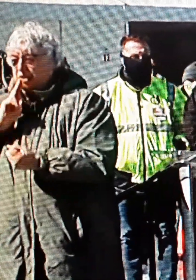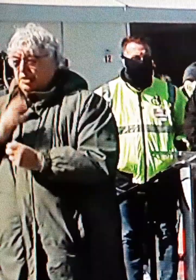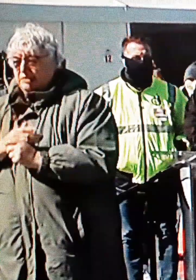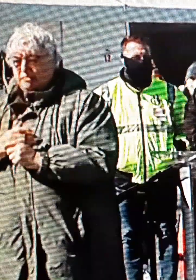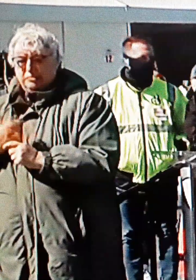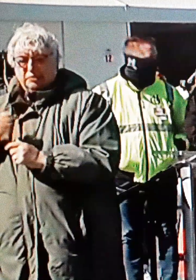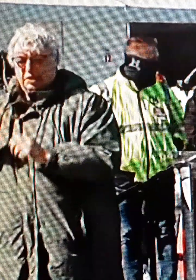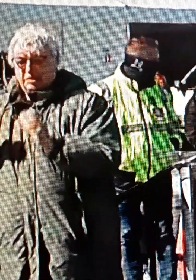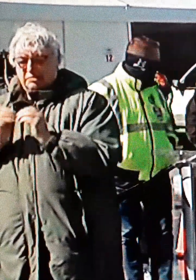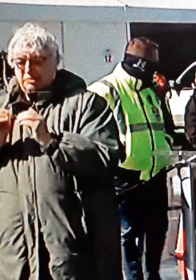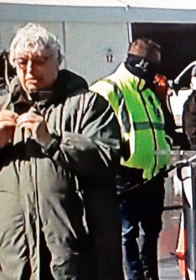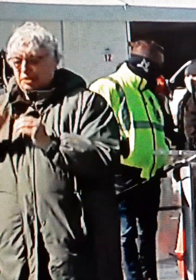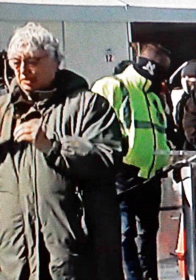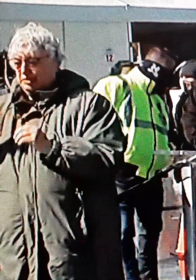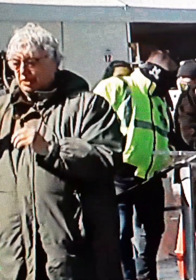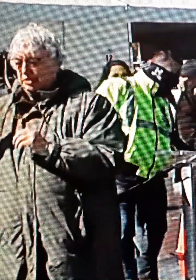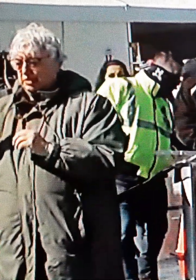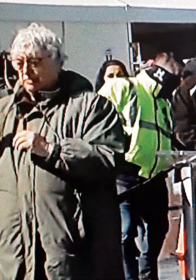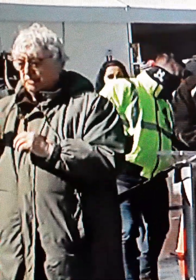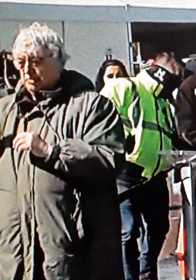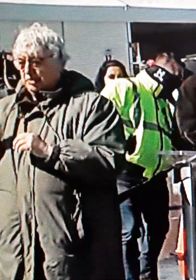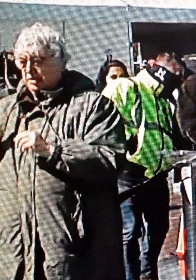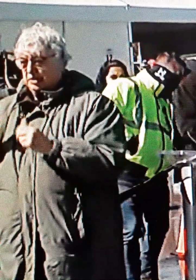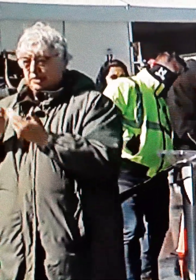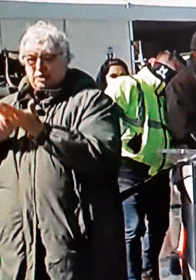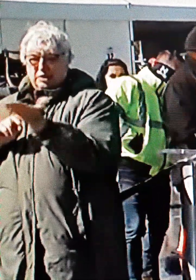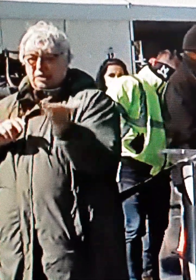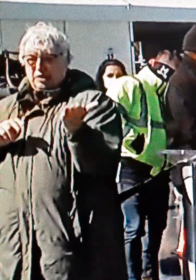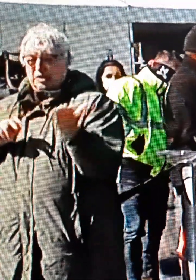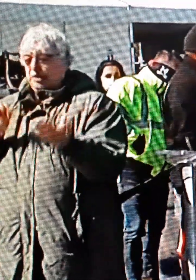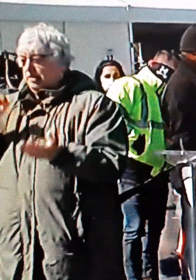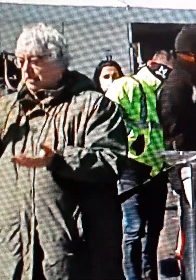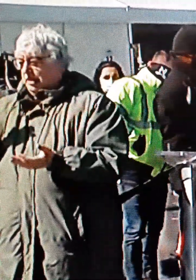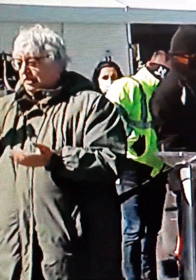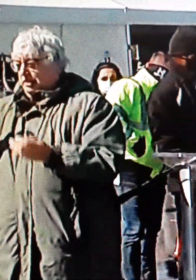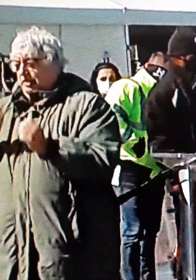there's anything else on CenterPoint. Jason with CenterPoint.